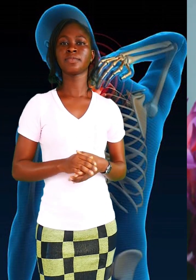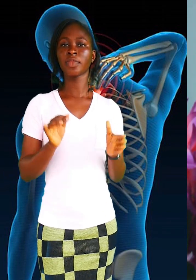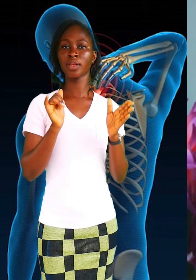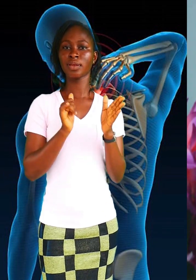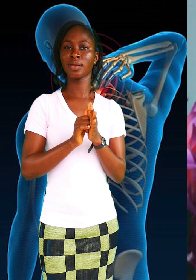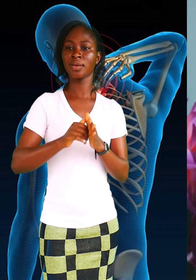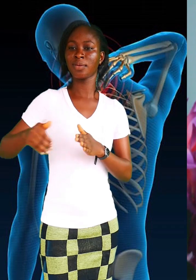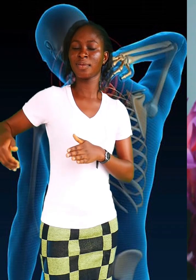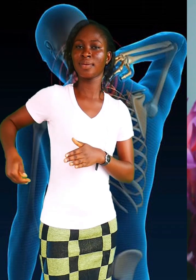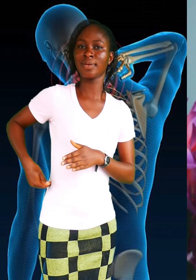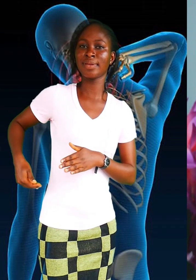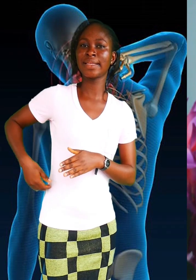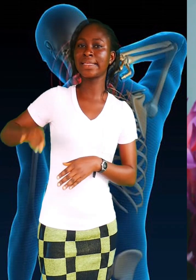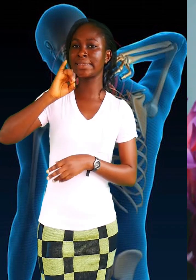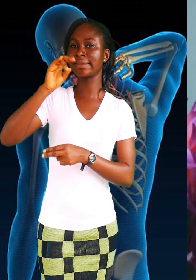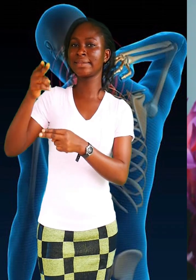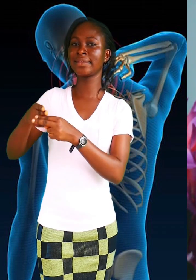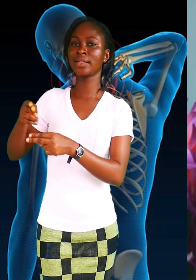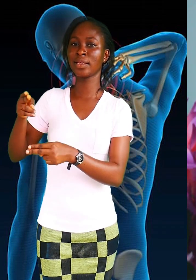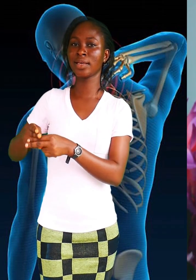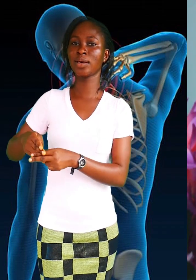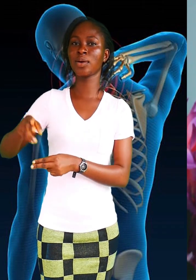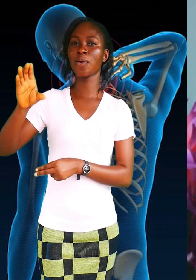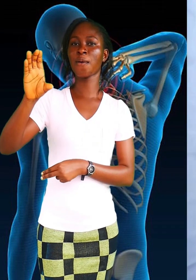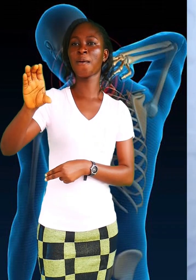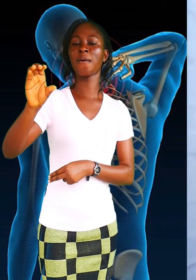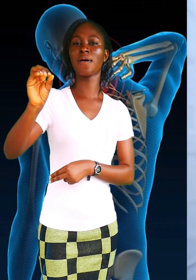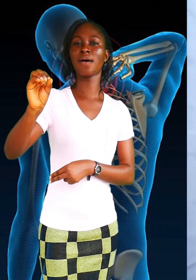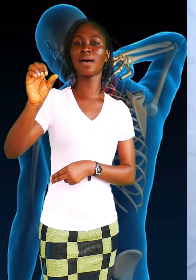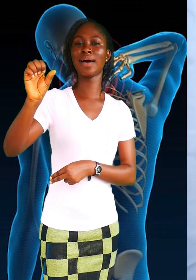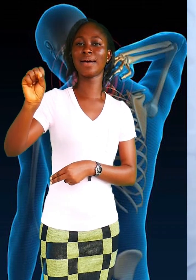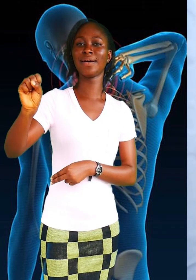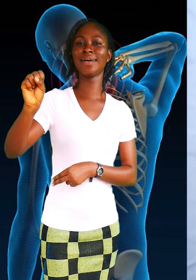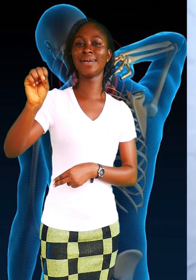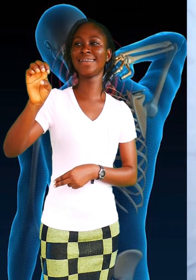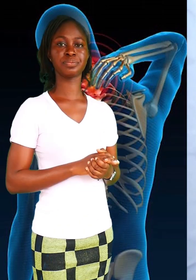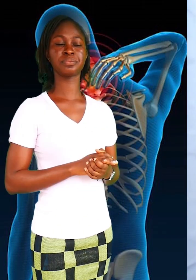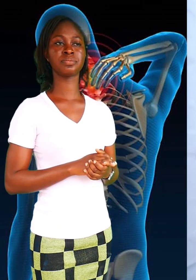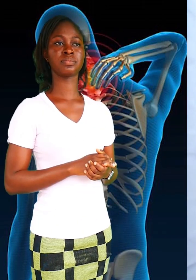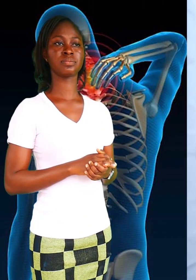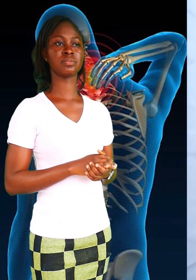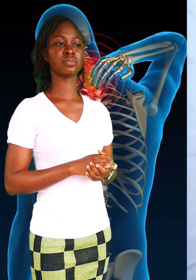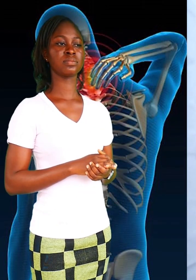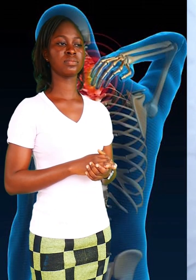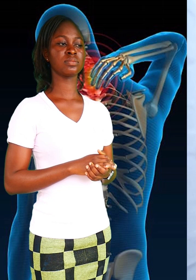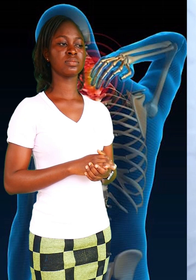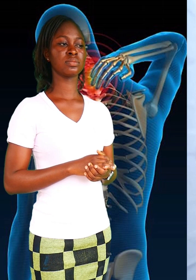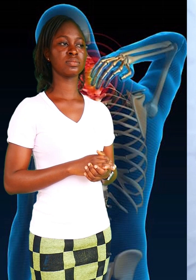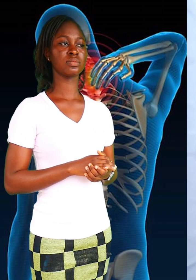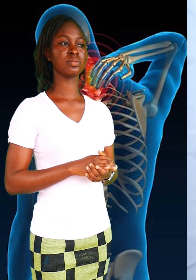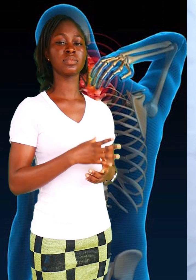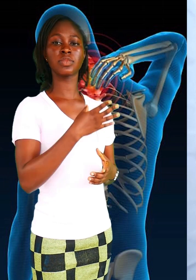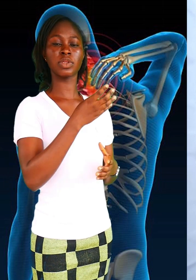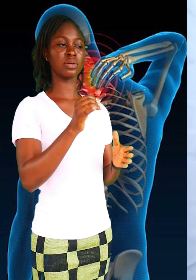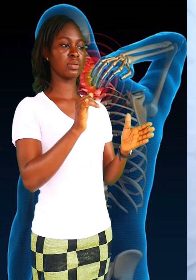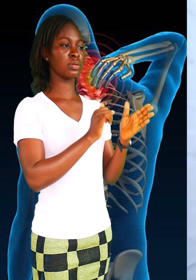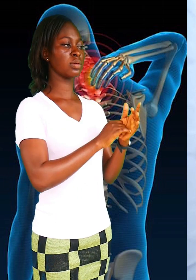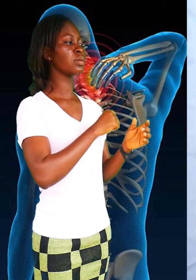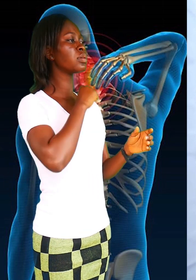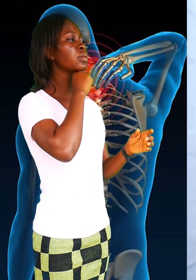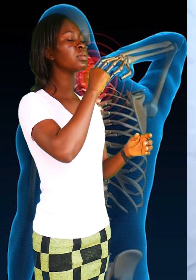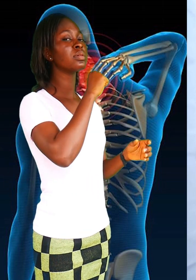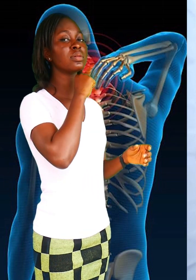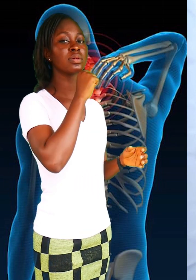no coccyx eno mienu apapo mienu we and also so your friend sacrum. Na kase we no nipa